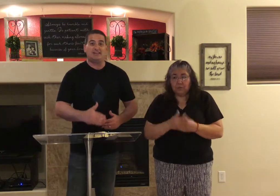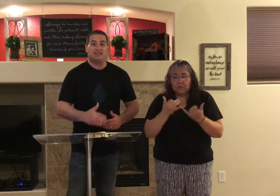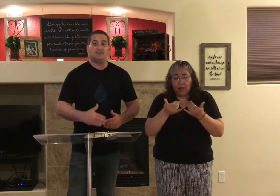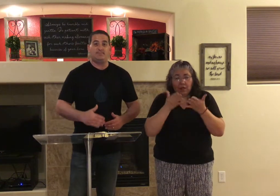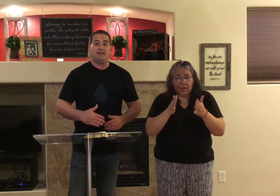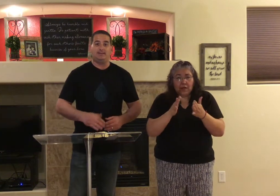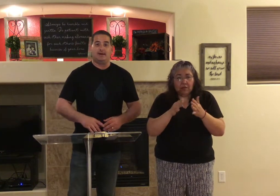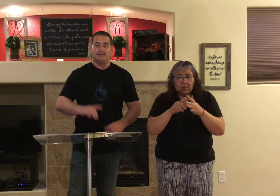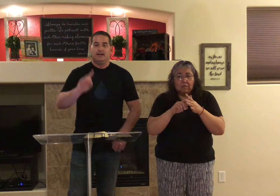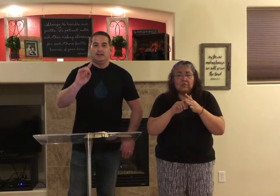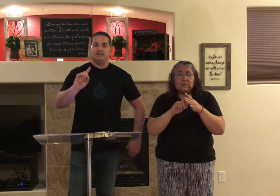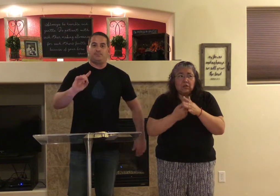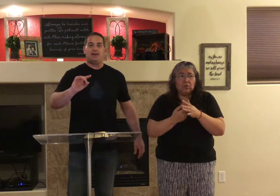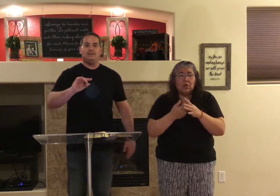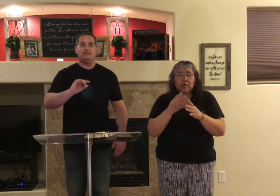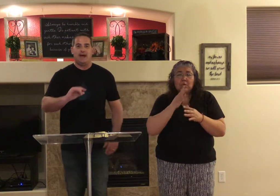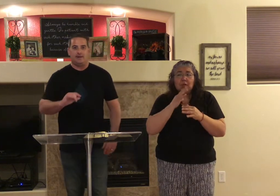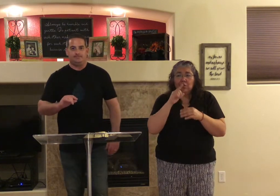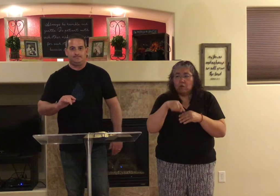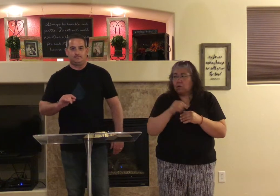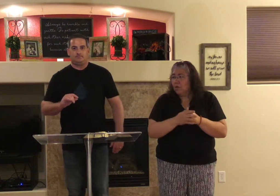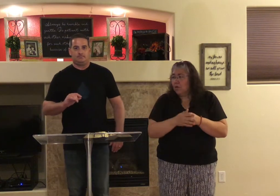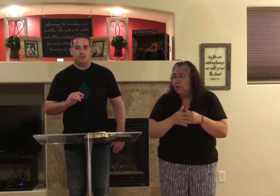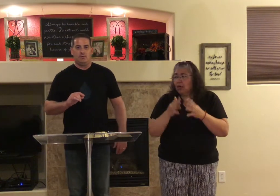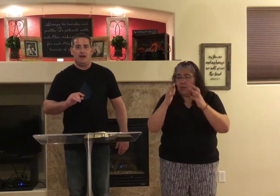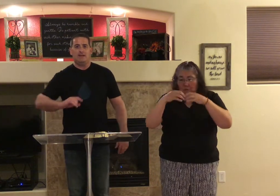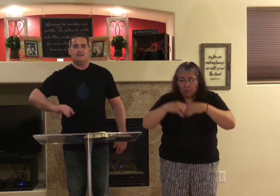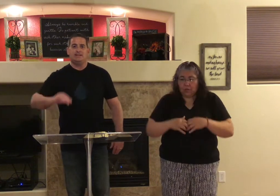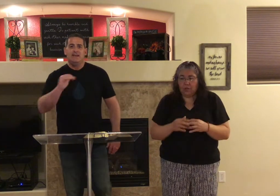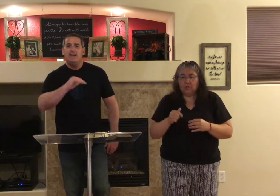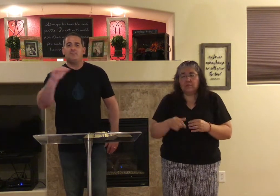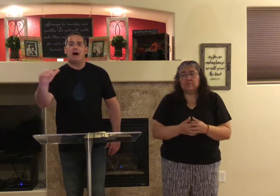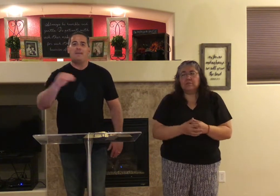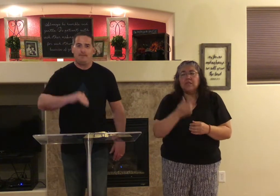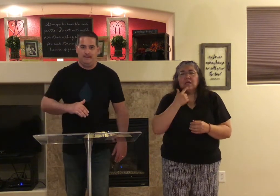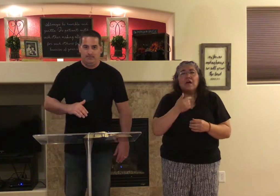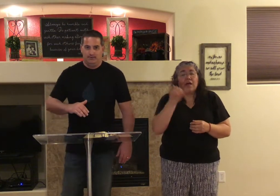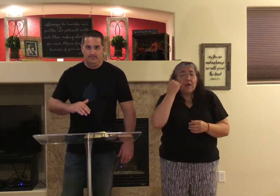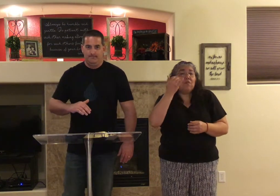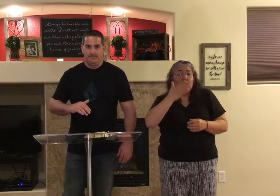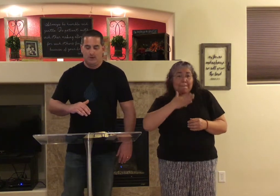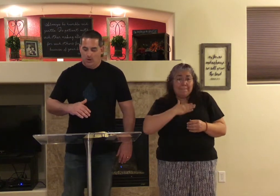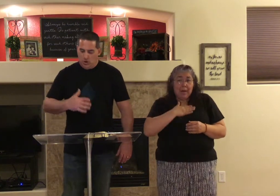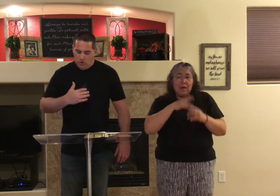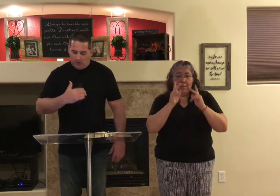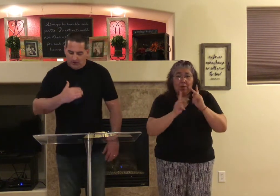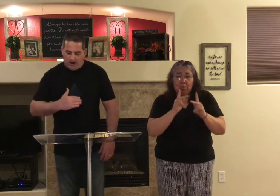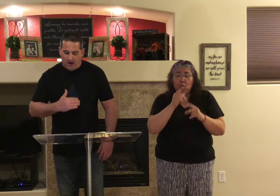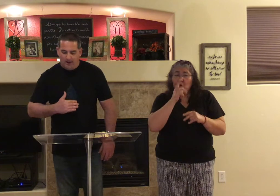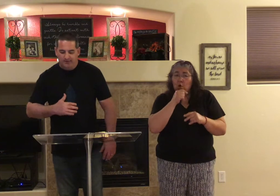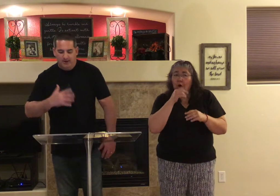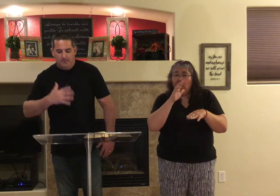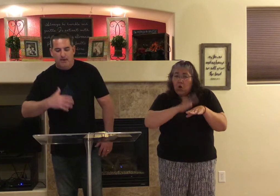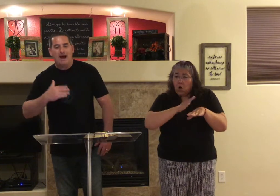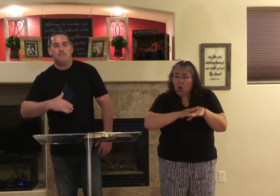let's let it start speaking to us. Let's break this down, right? He says, if my people who are called by